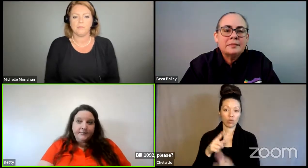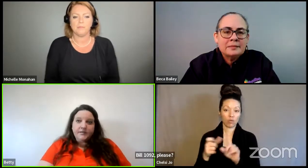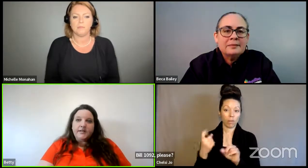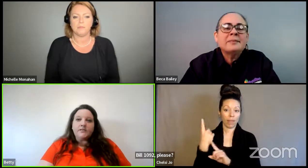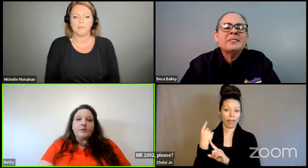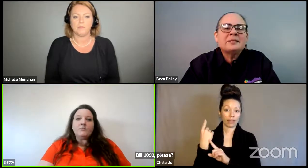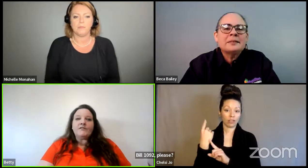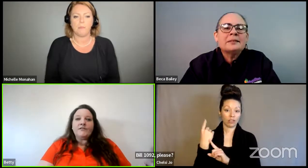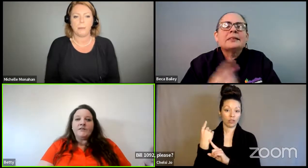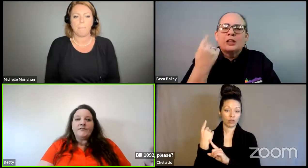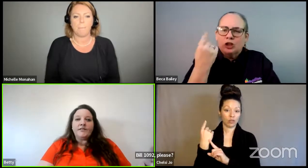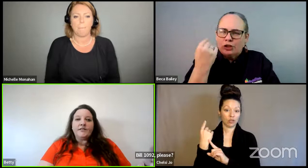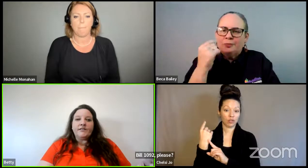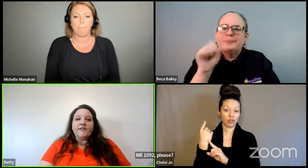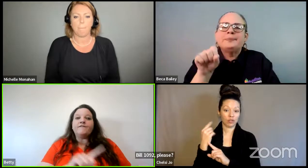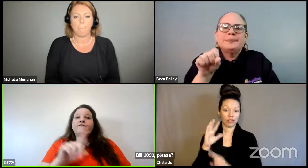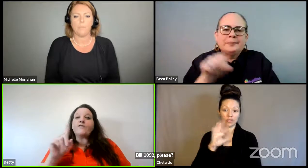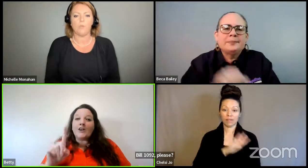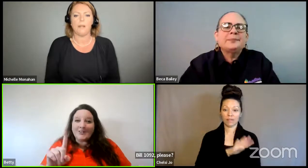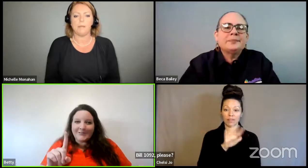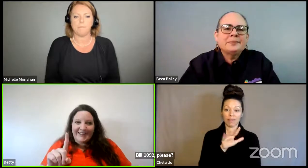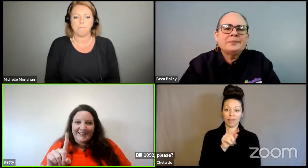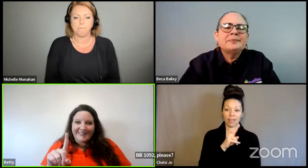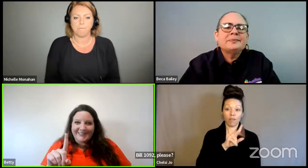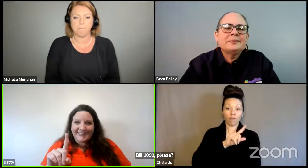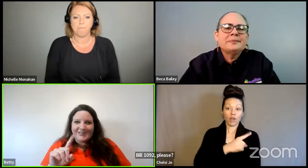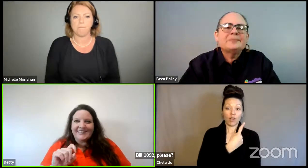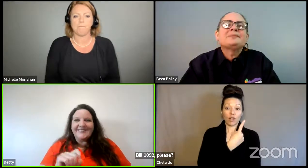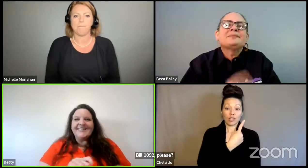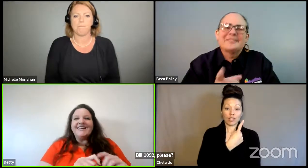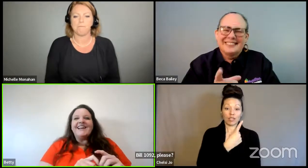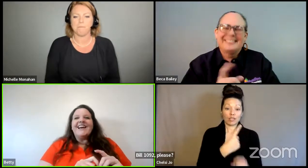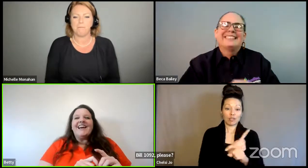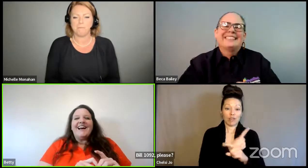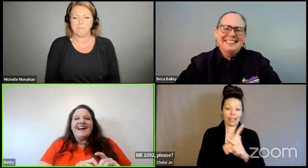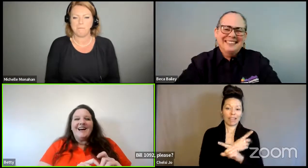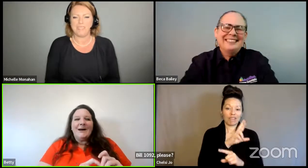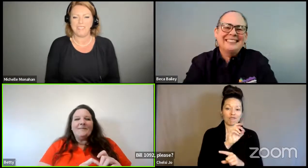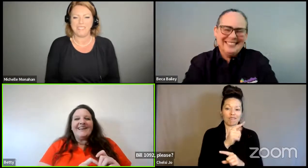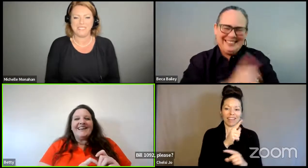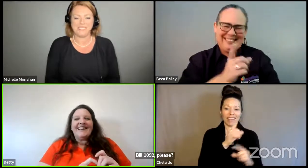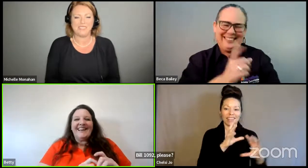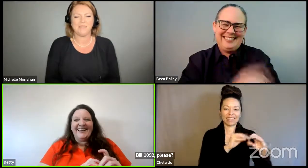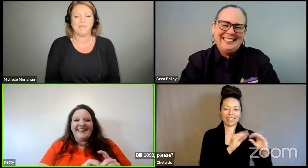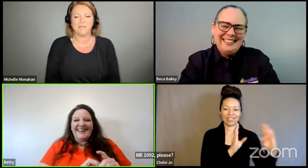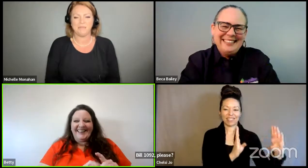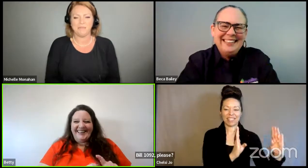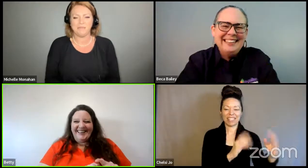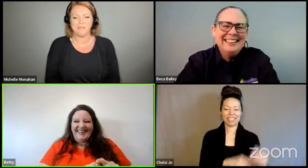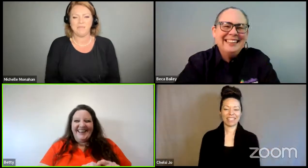year, from the 55th first regular session. And